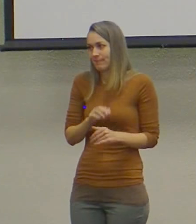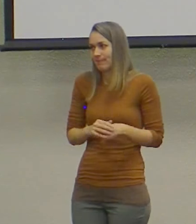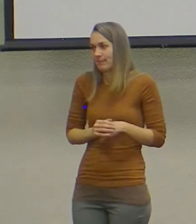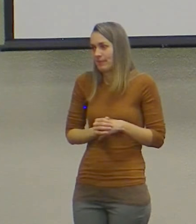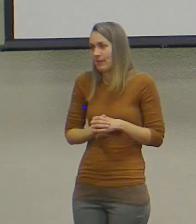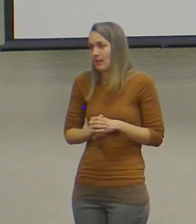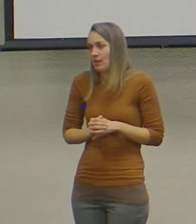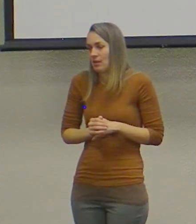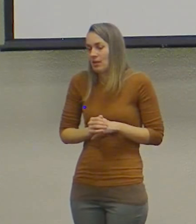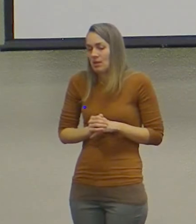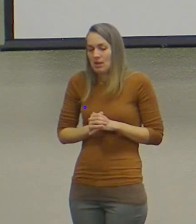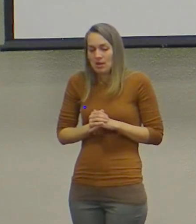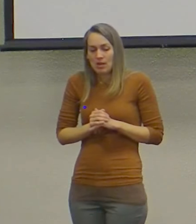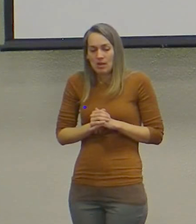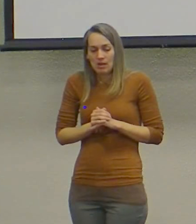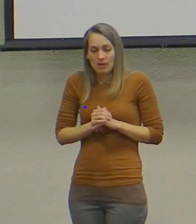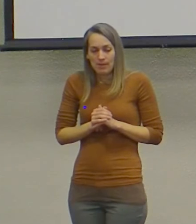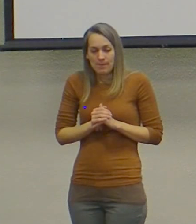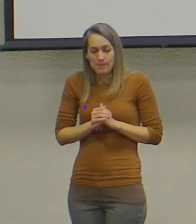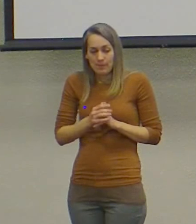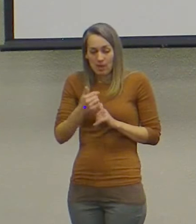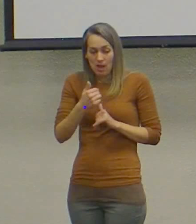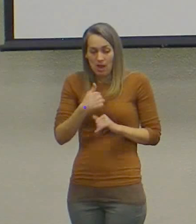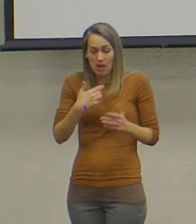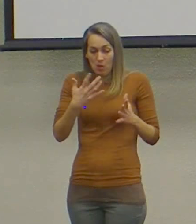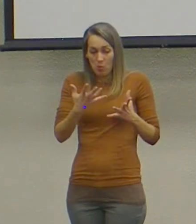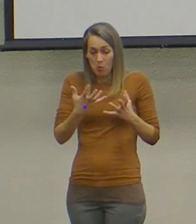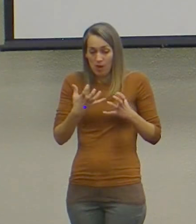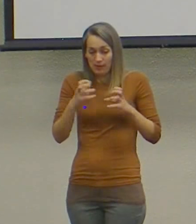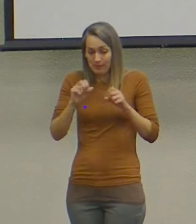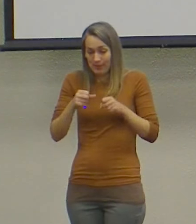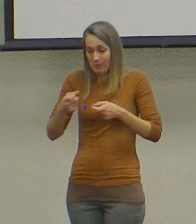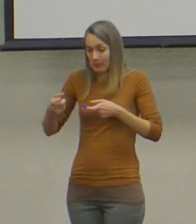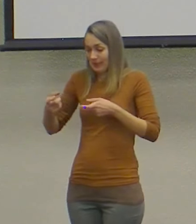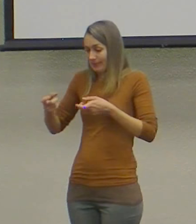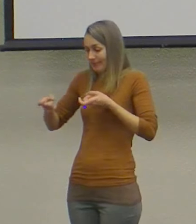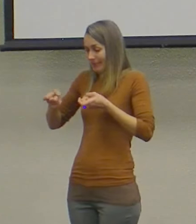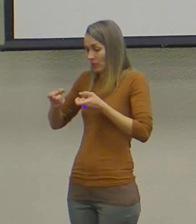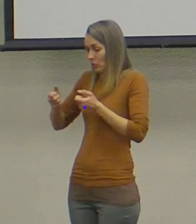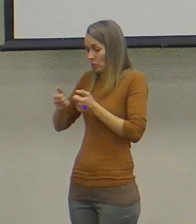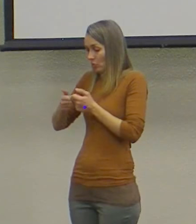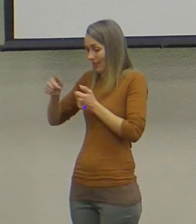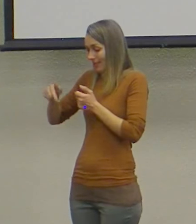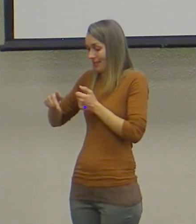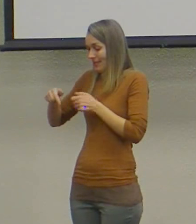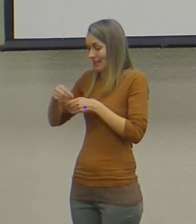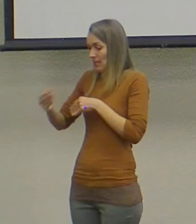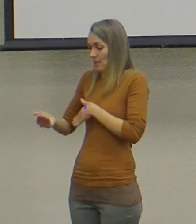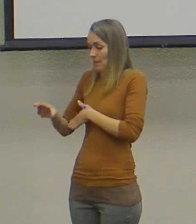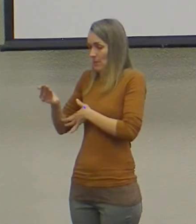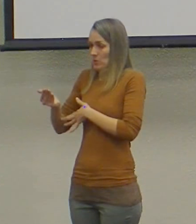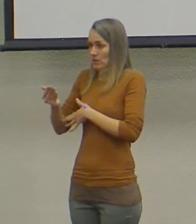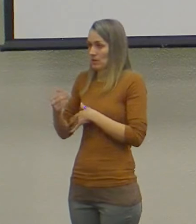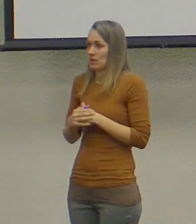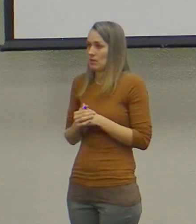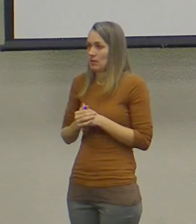part. And I want to be able to deal with this at morning light.